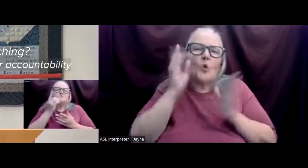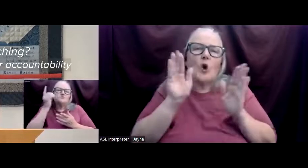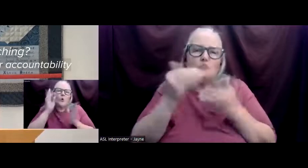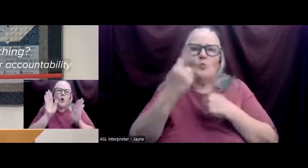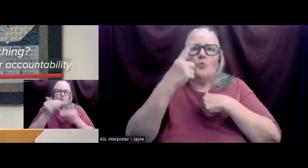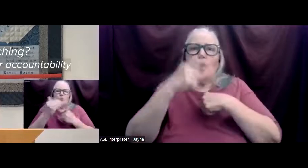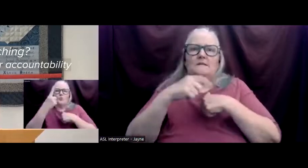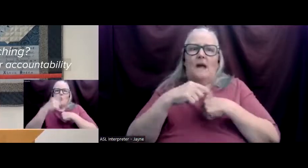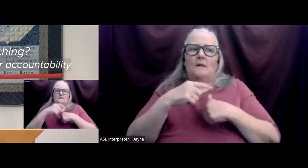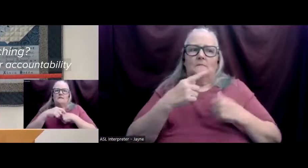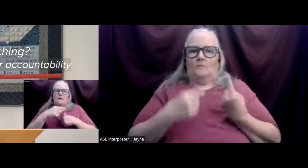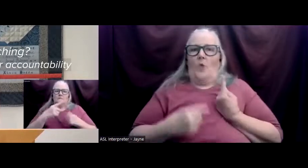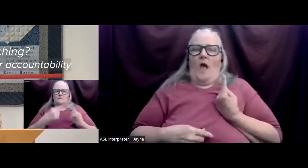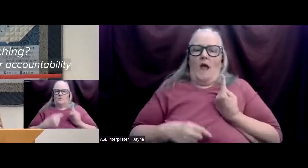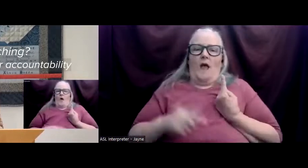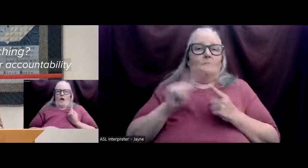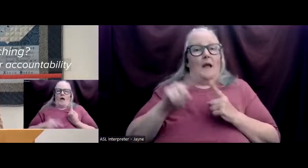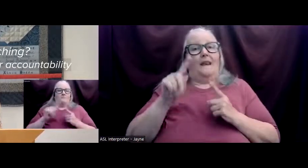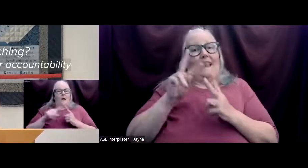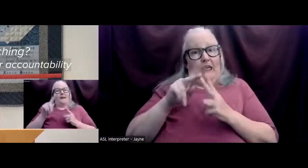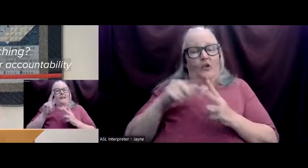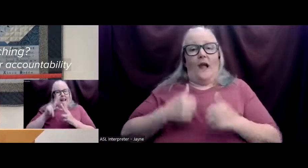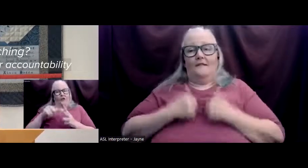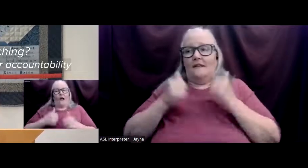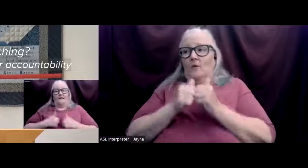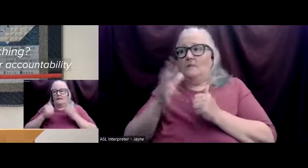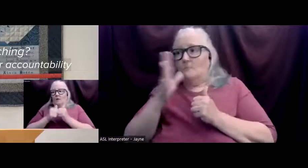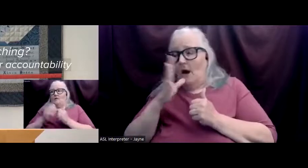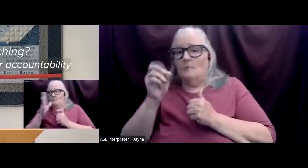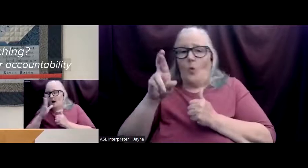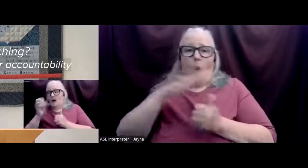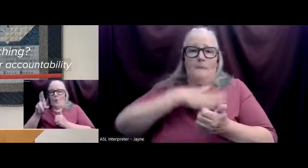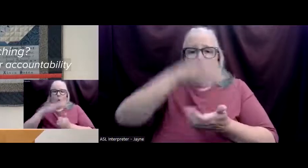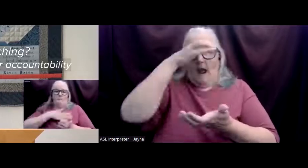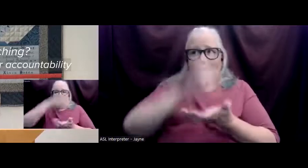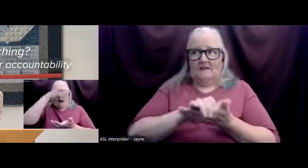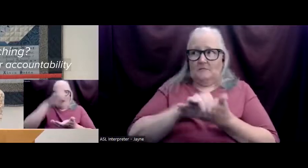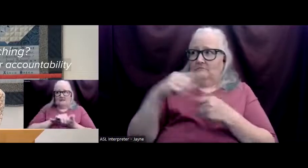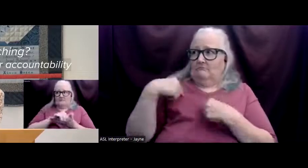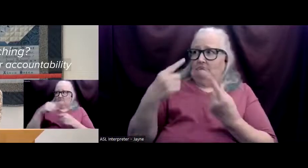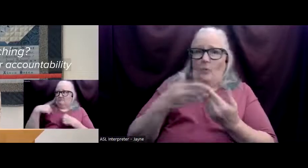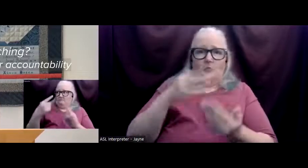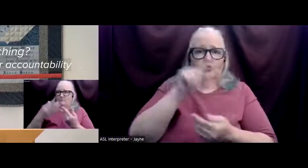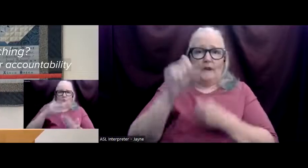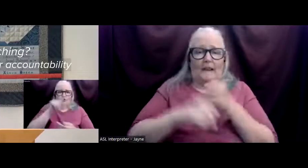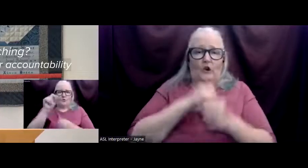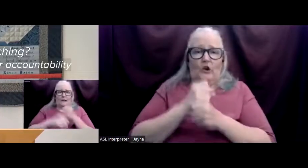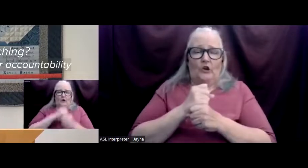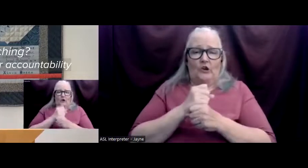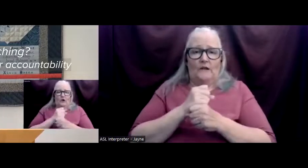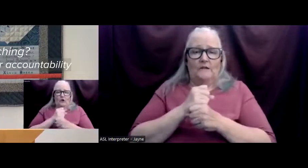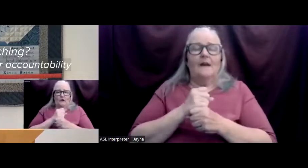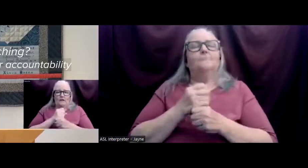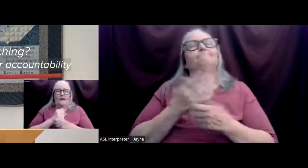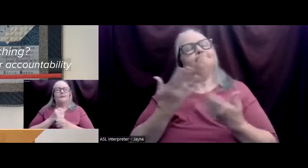myself, I've always lived with either my mom or Paul, my husband of almost 20 years. And maybe that's